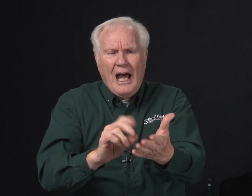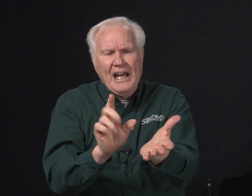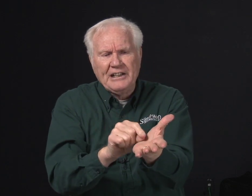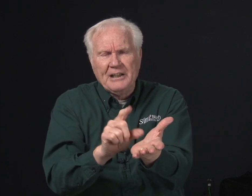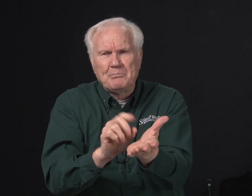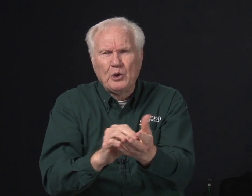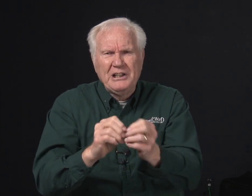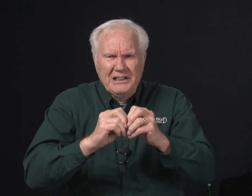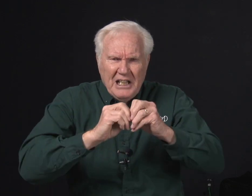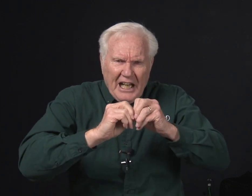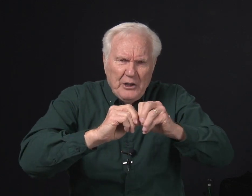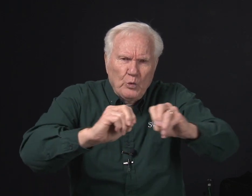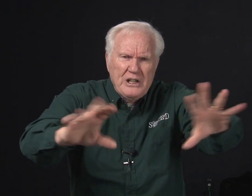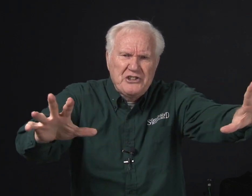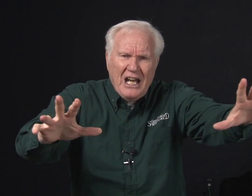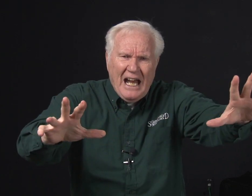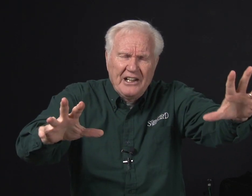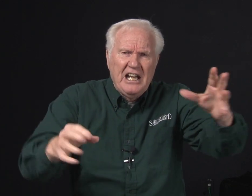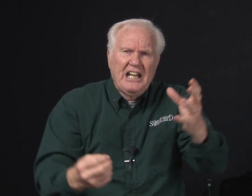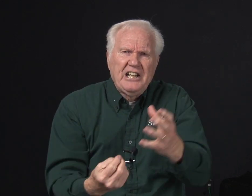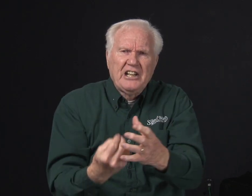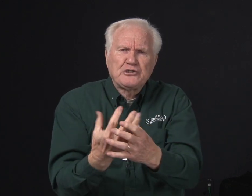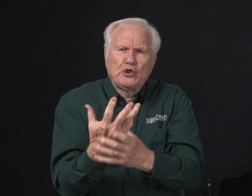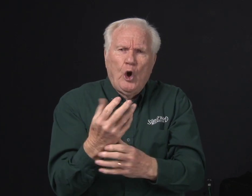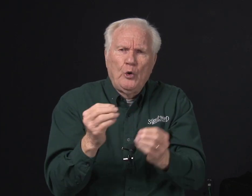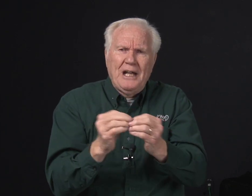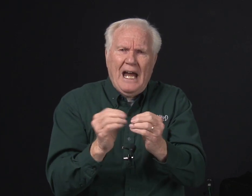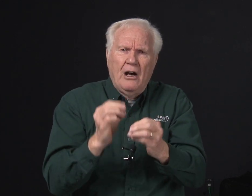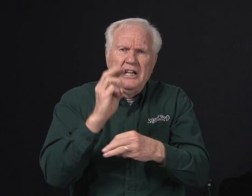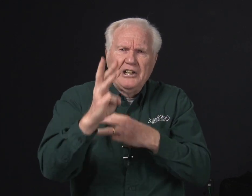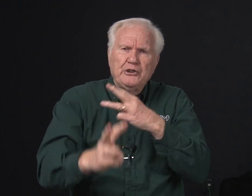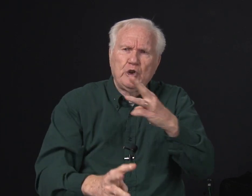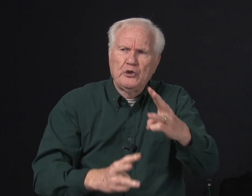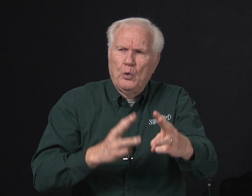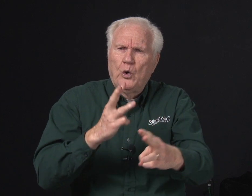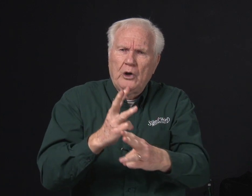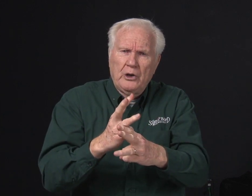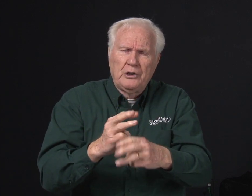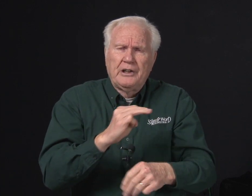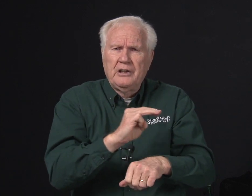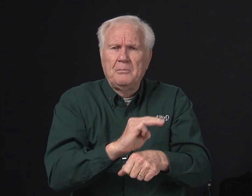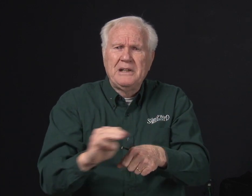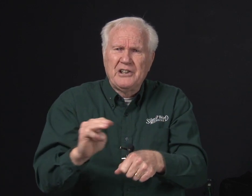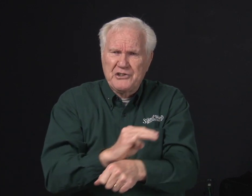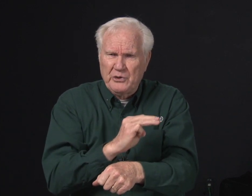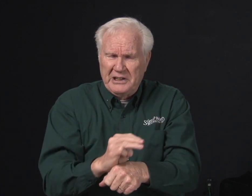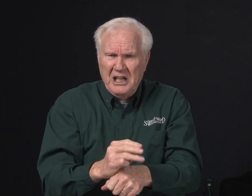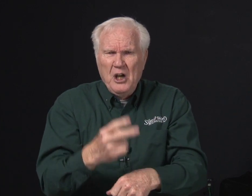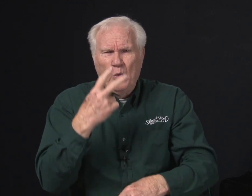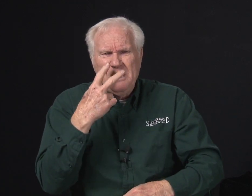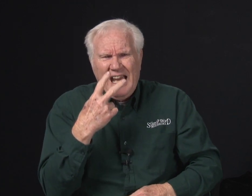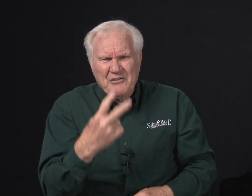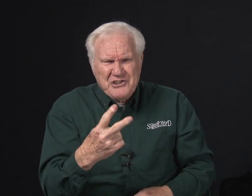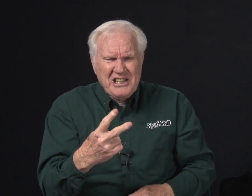write and print and reach out. It has grown now into the world ministry. We have